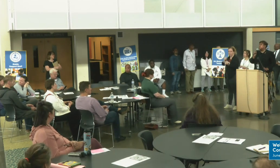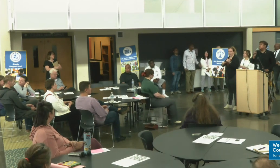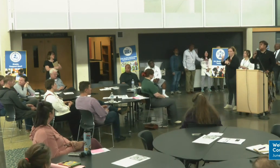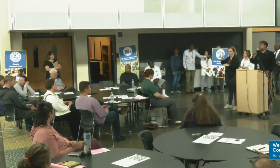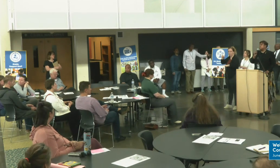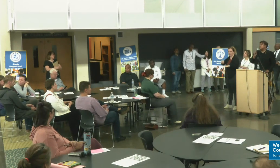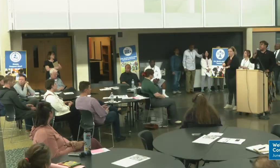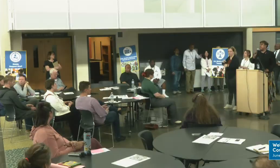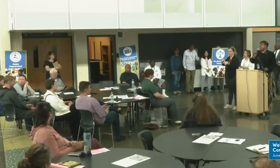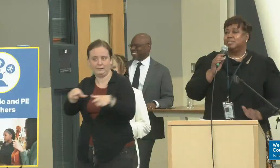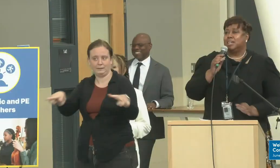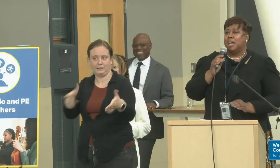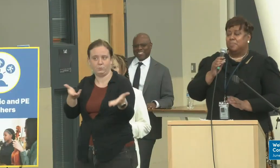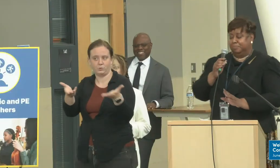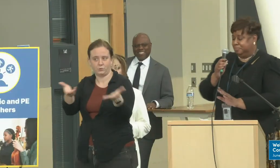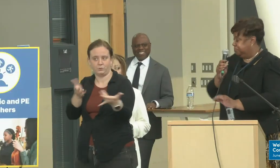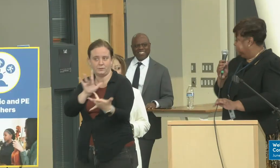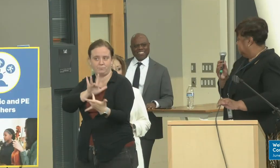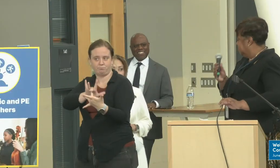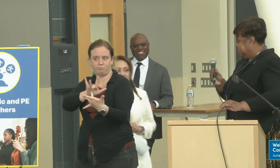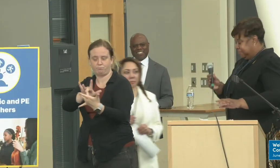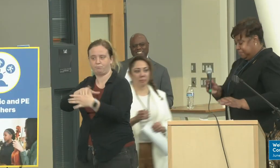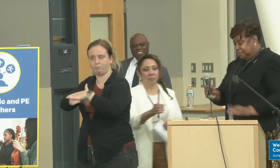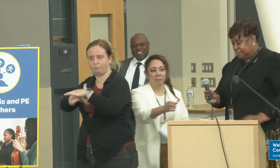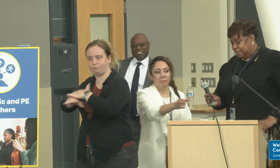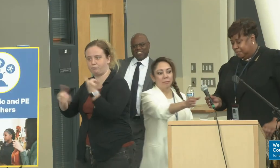language services at this time.